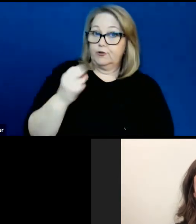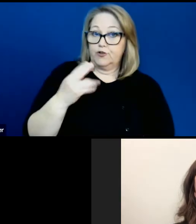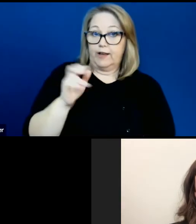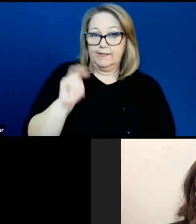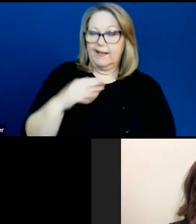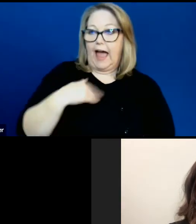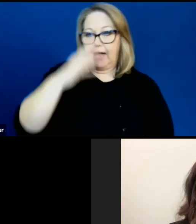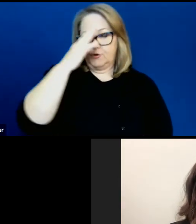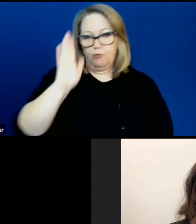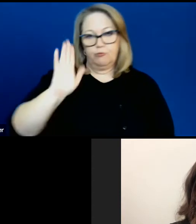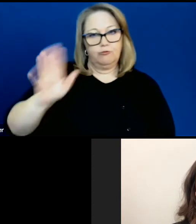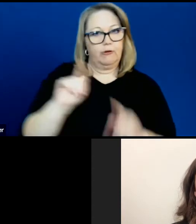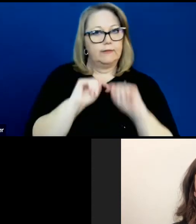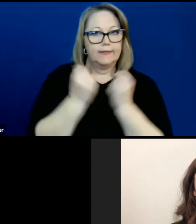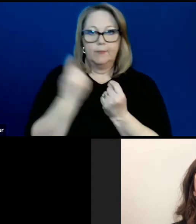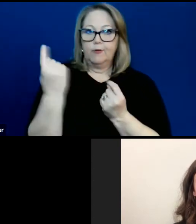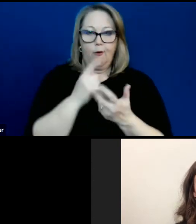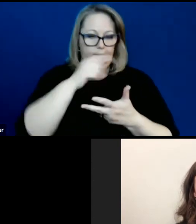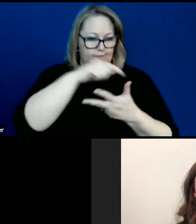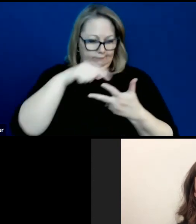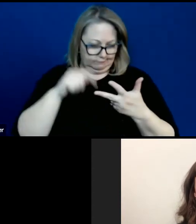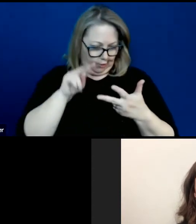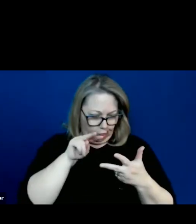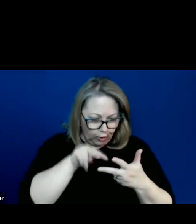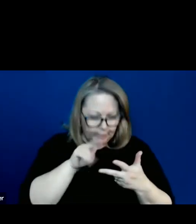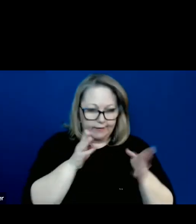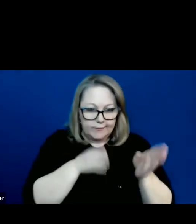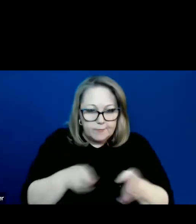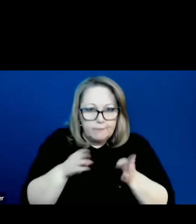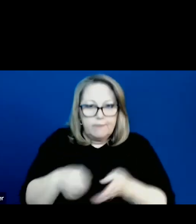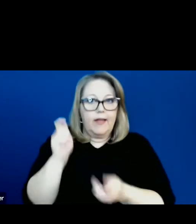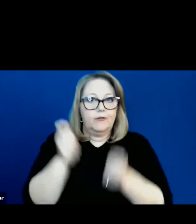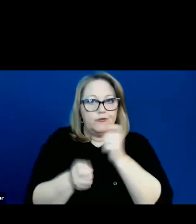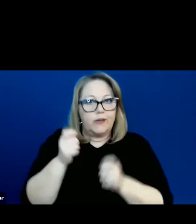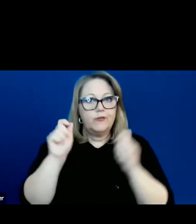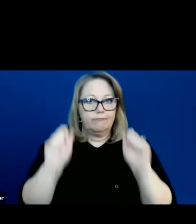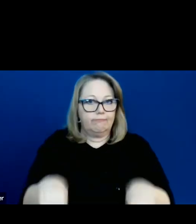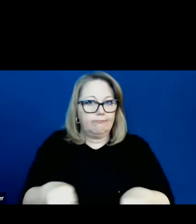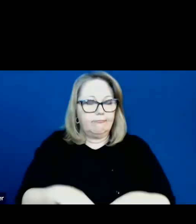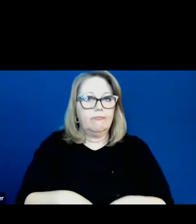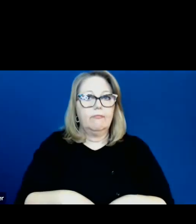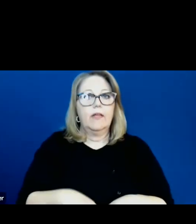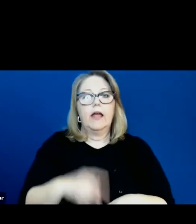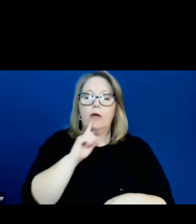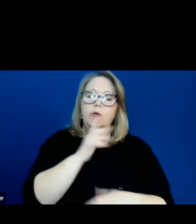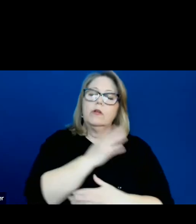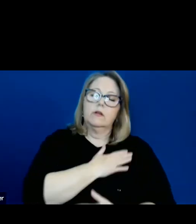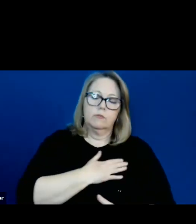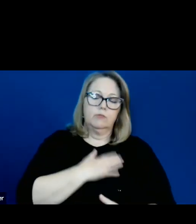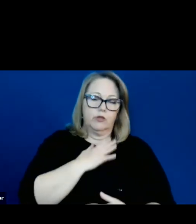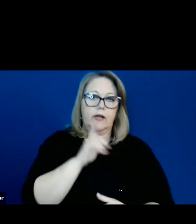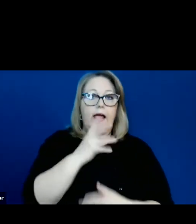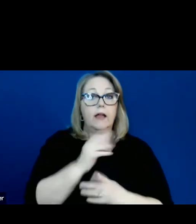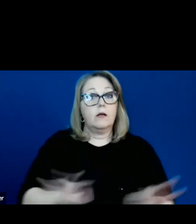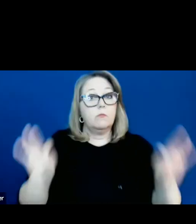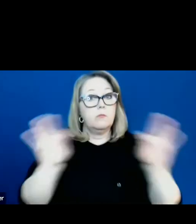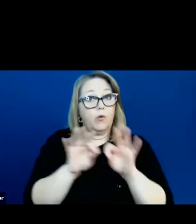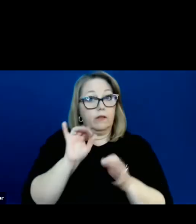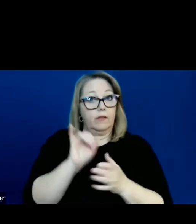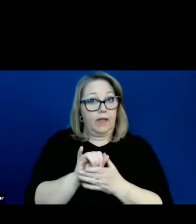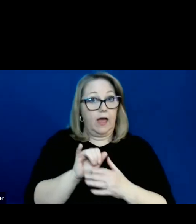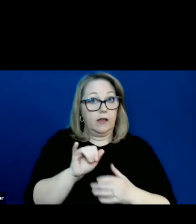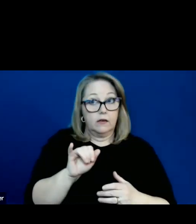as Nevada moves through the response to meet the needs of our state. And I think it's important for Nevadans to know that during the time period